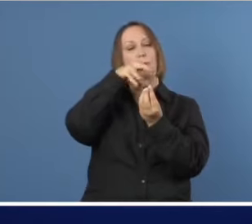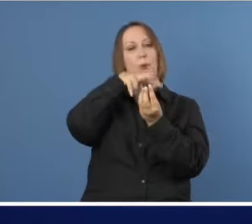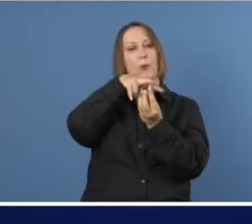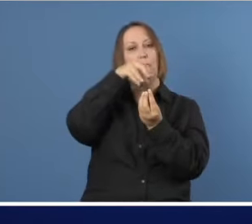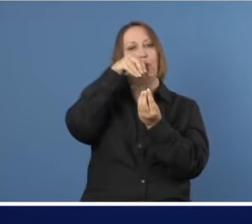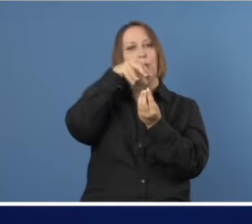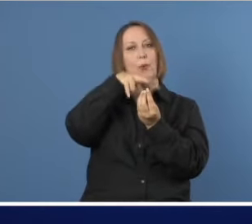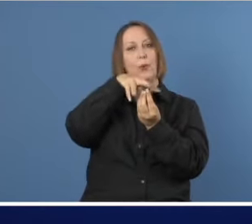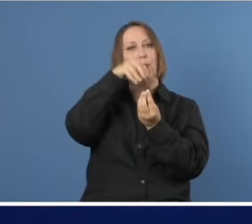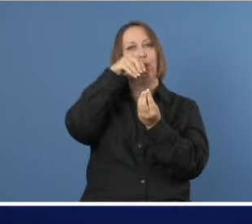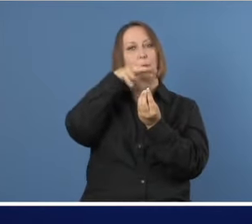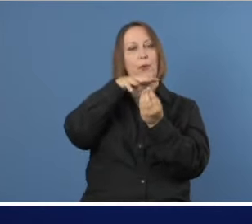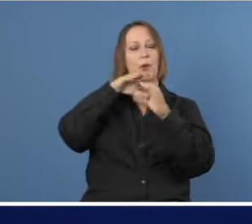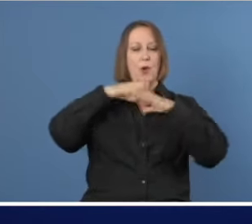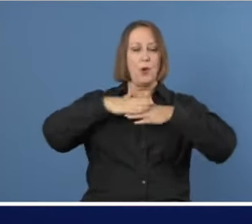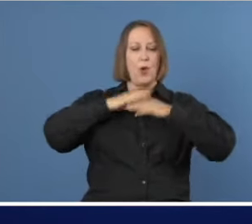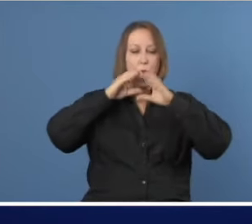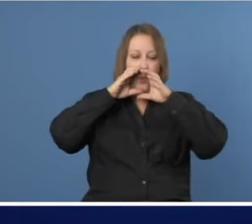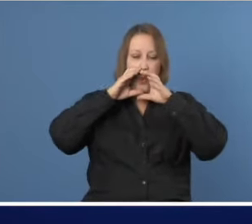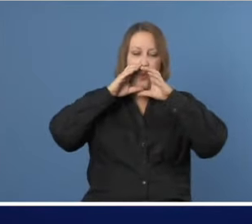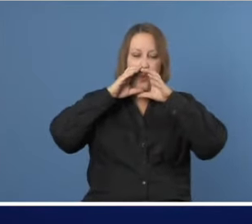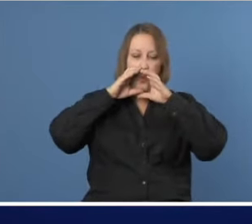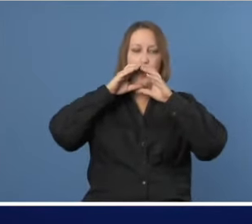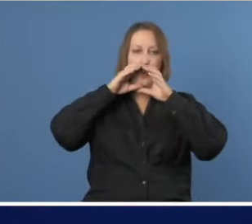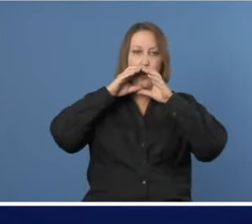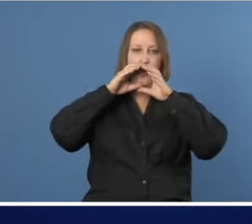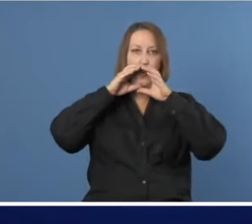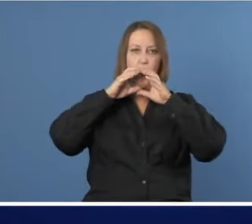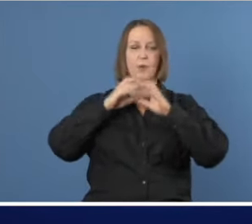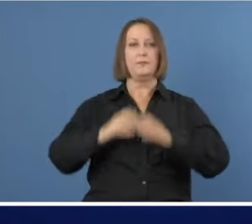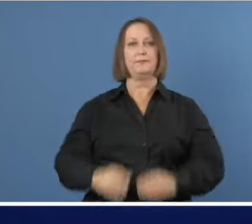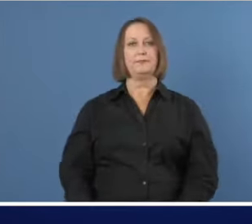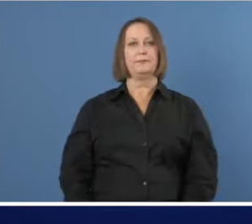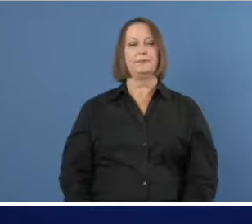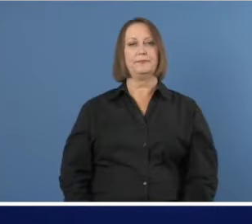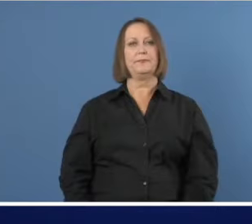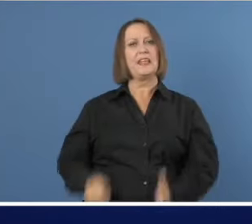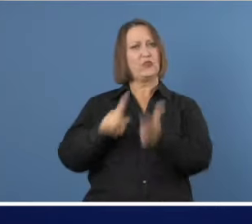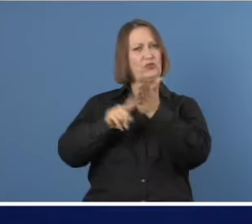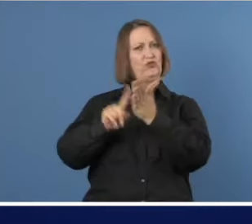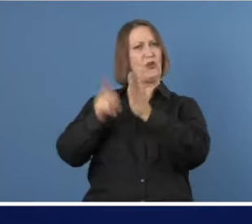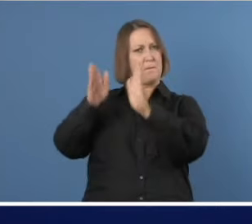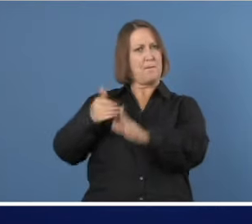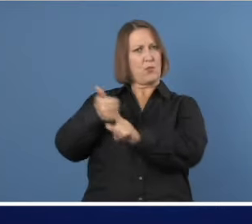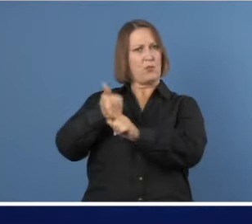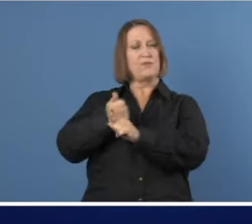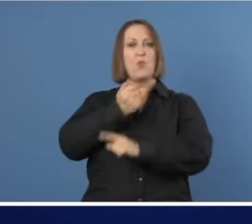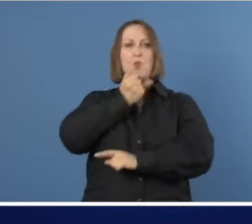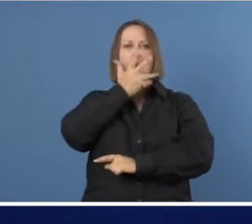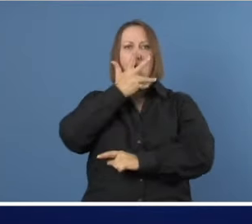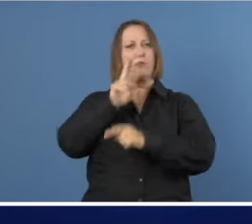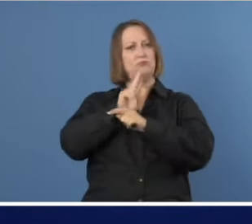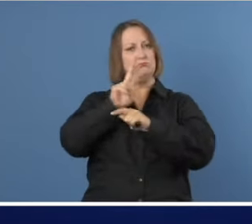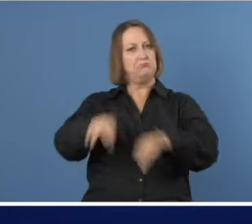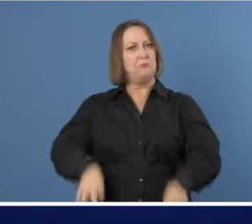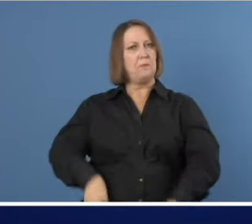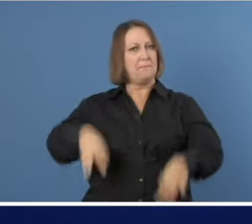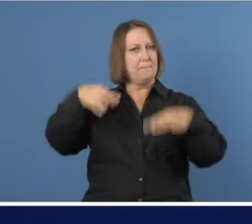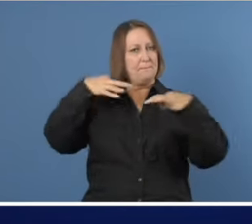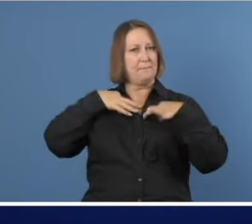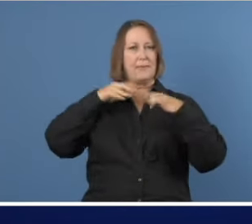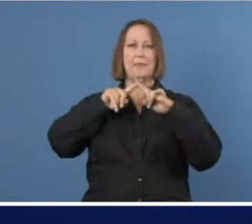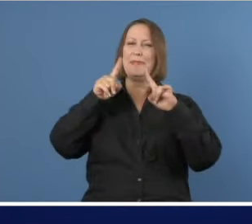resuscitation. Maintain body temperature with blankets.